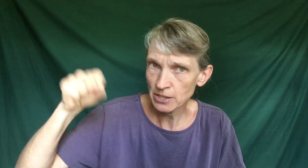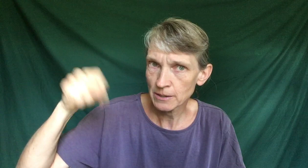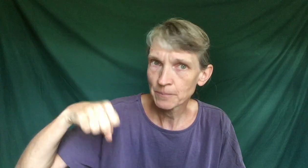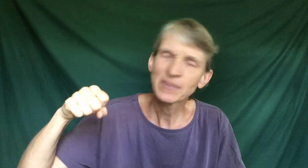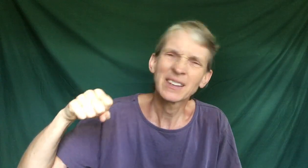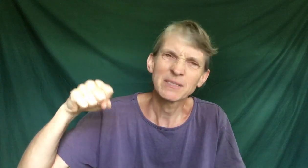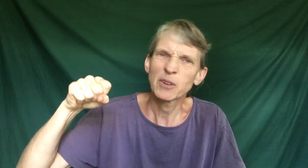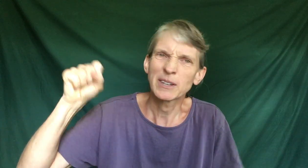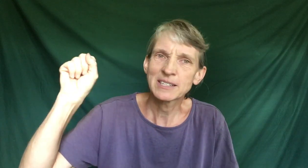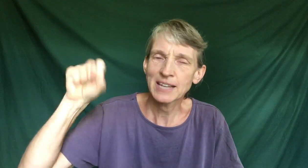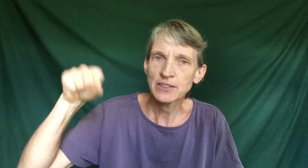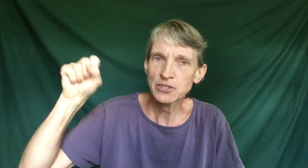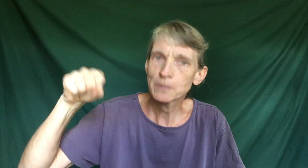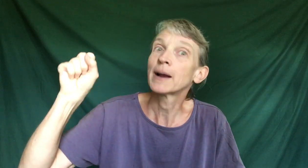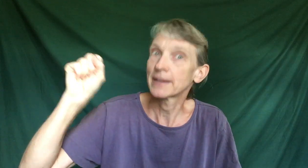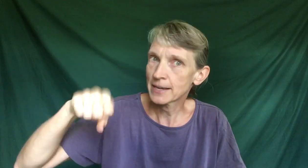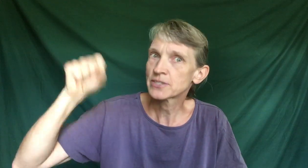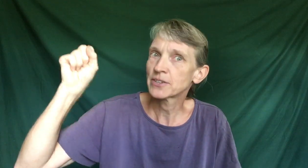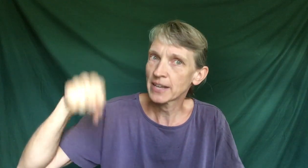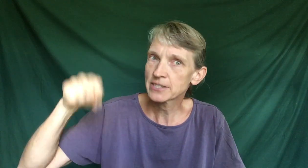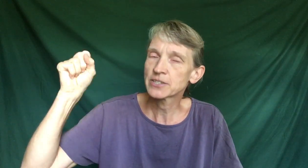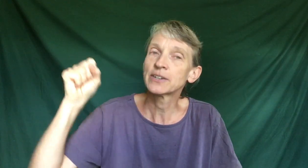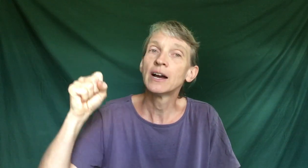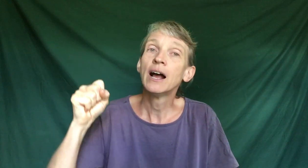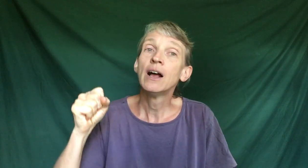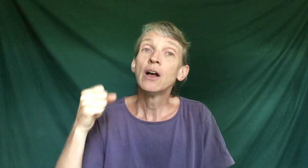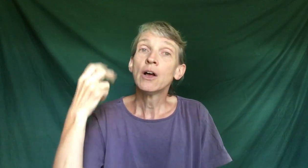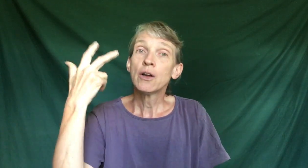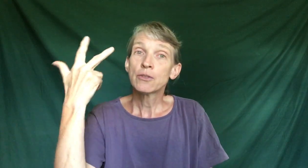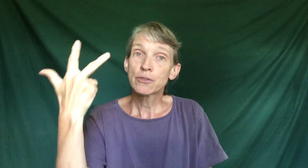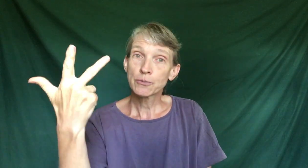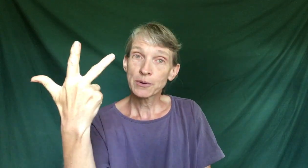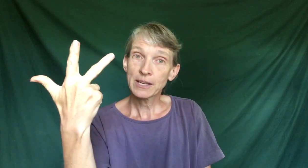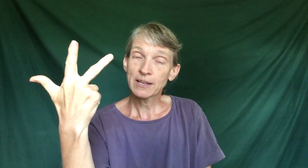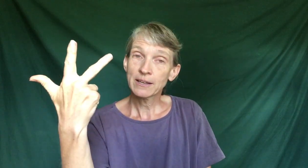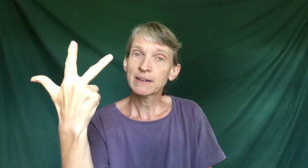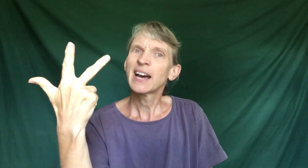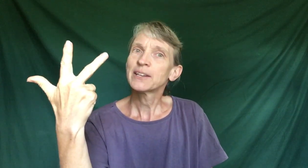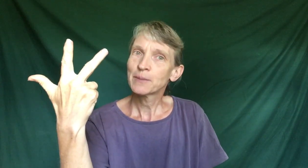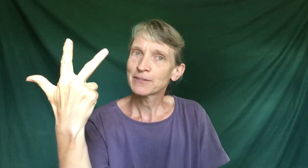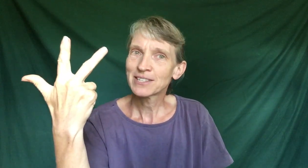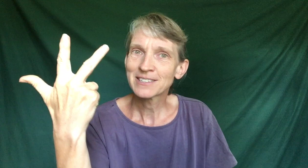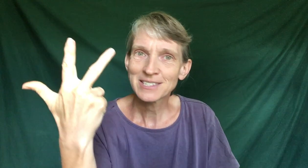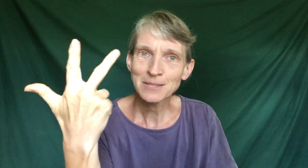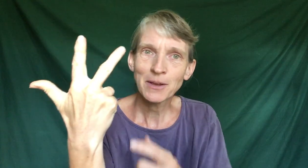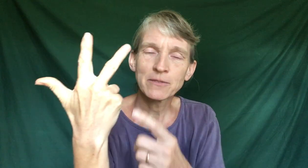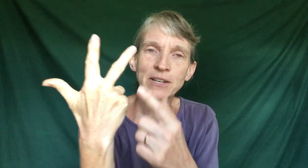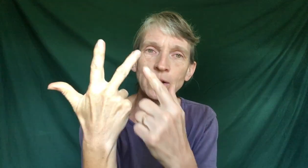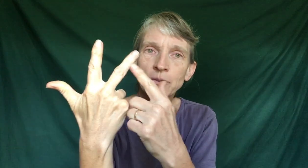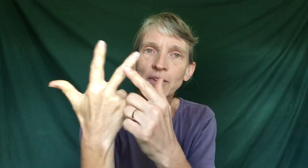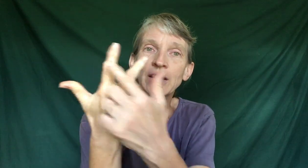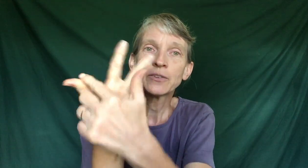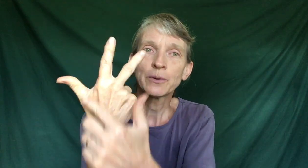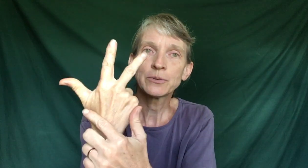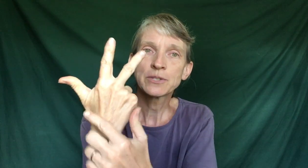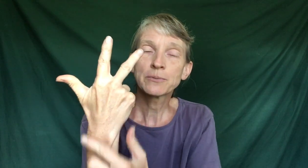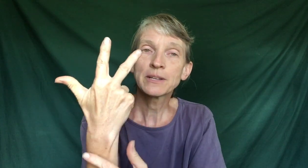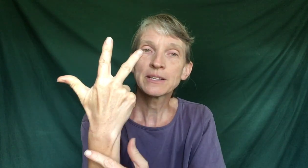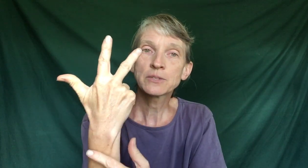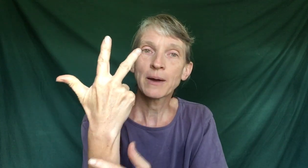sir. And you don't need to sign the sir part. Yes, sir, yes, sir. 3, and you may have seen this in some other videos. So we do 3 this way